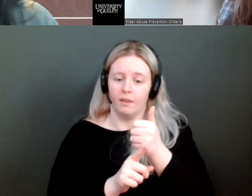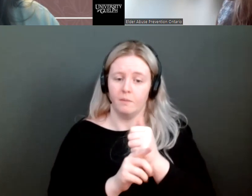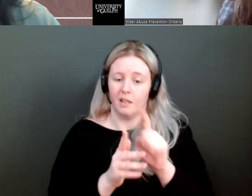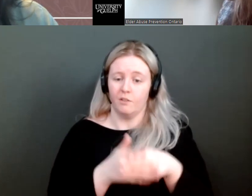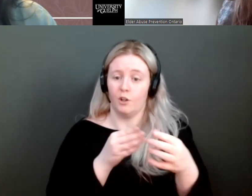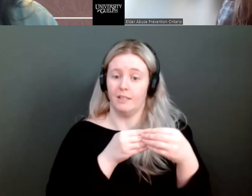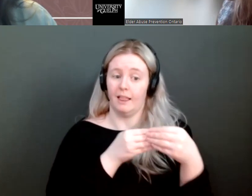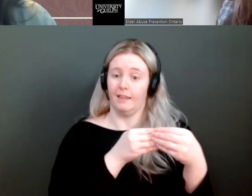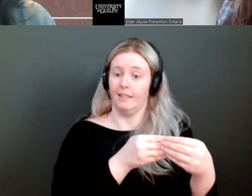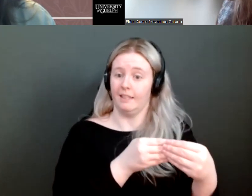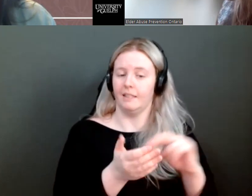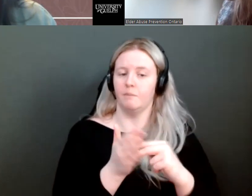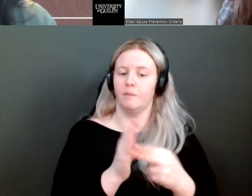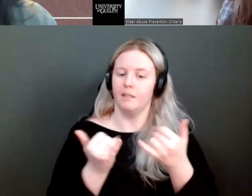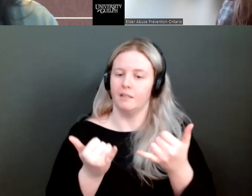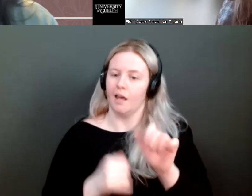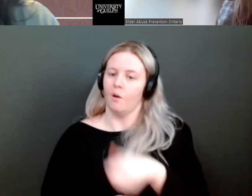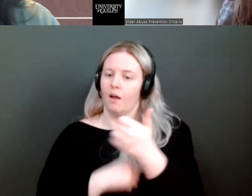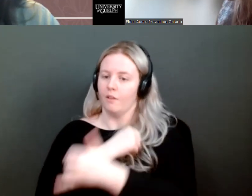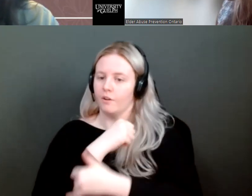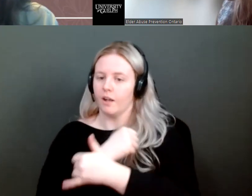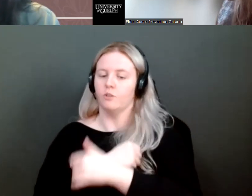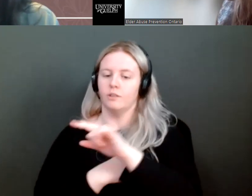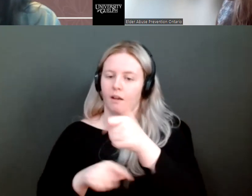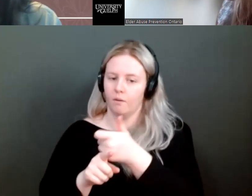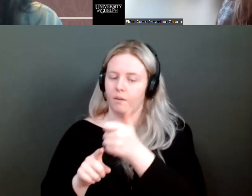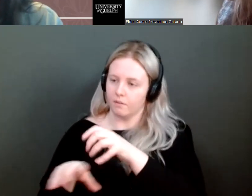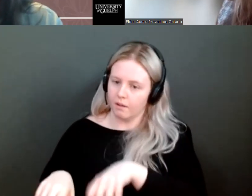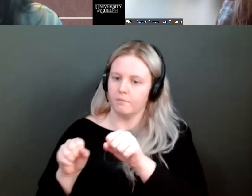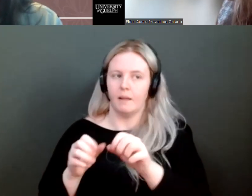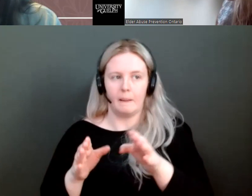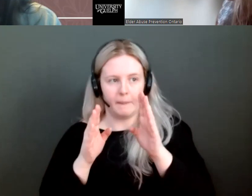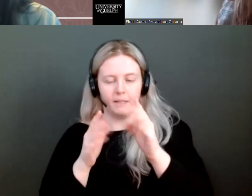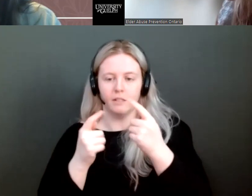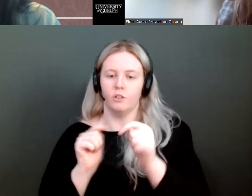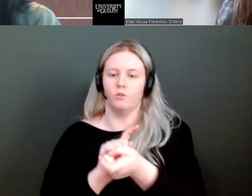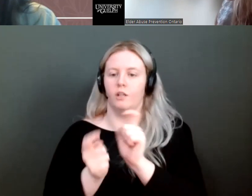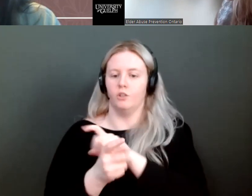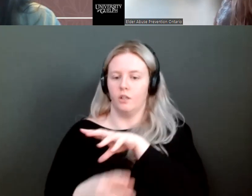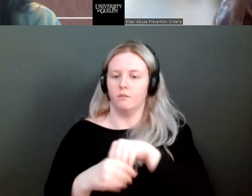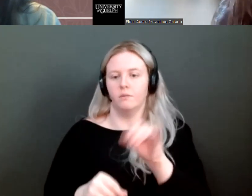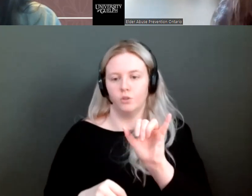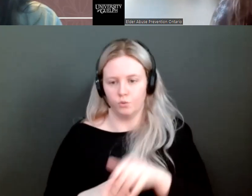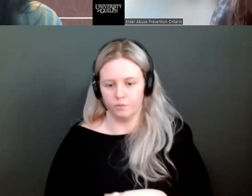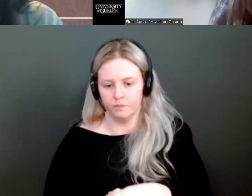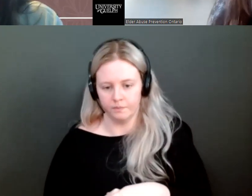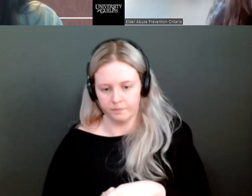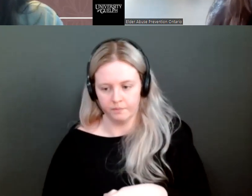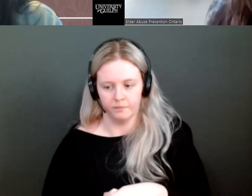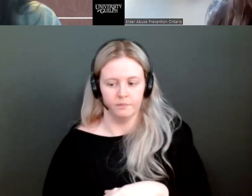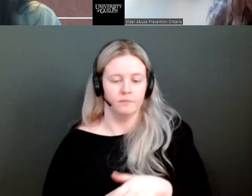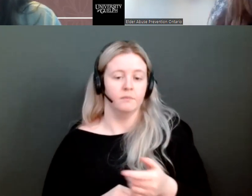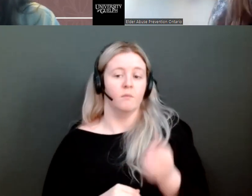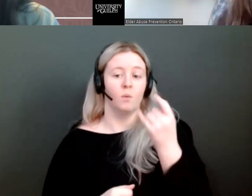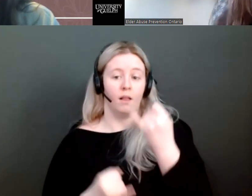the countries and the governments in those countries to sort of pay attention and try to adopt some of those changes. Great. And then we just have one last question before